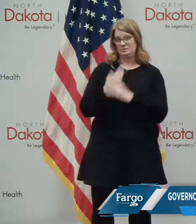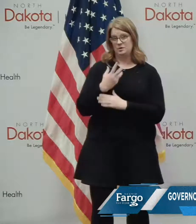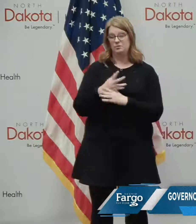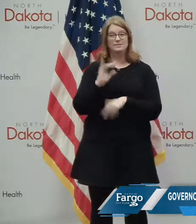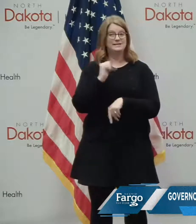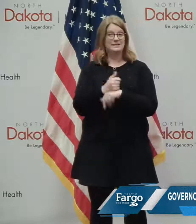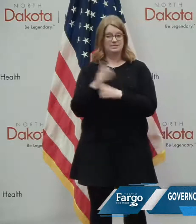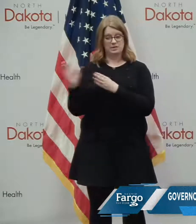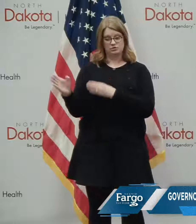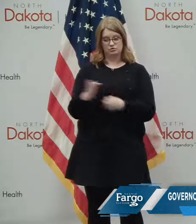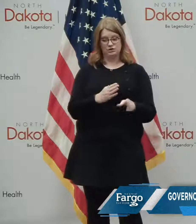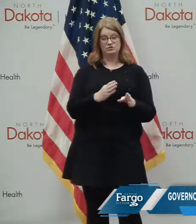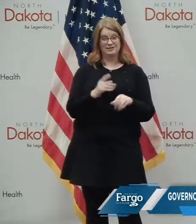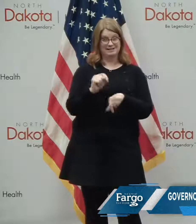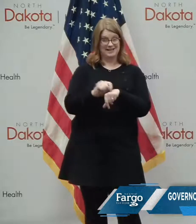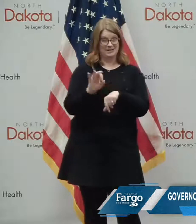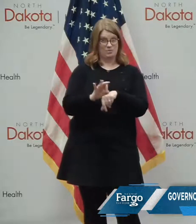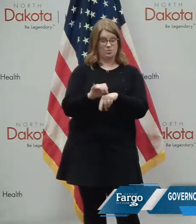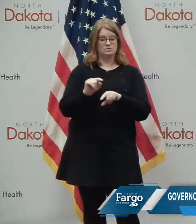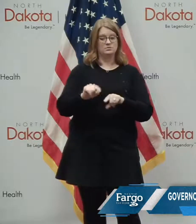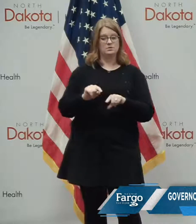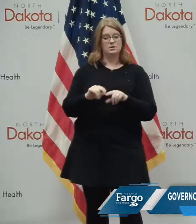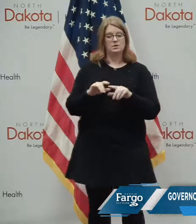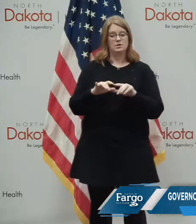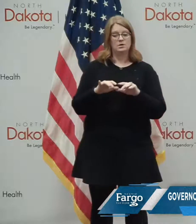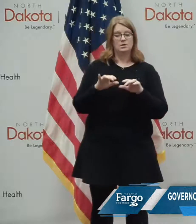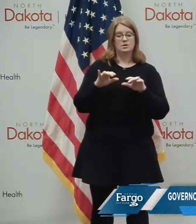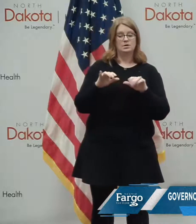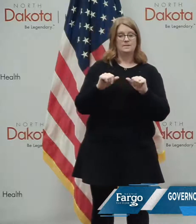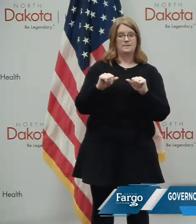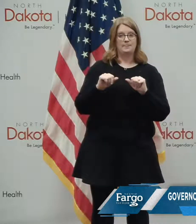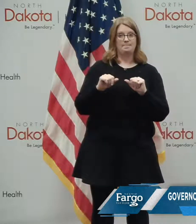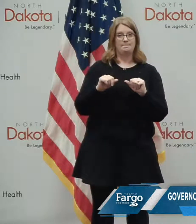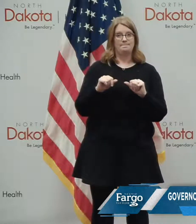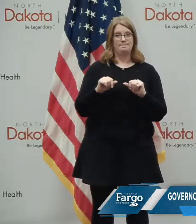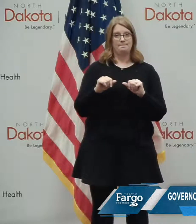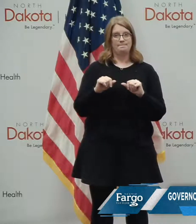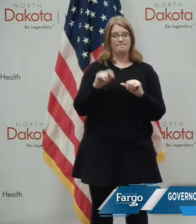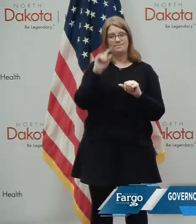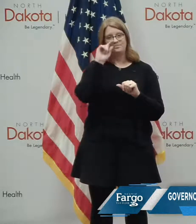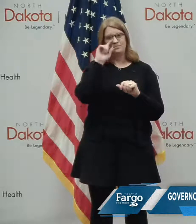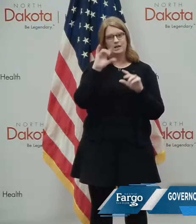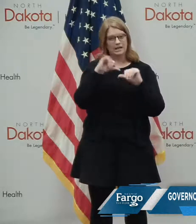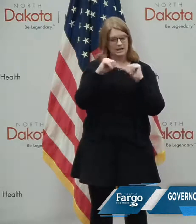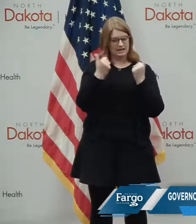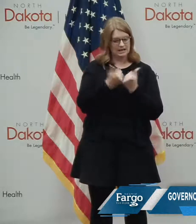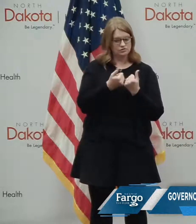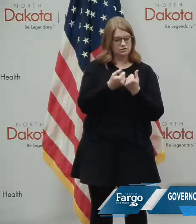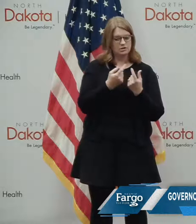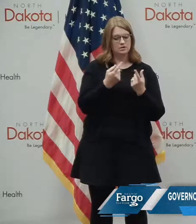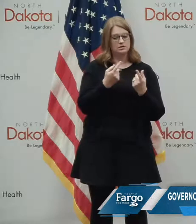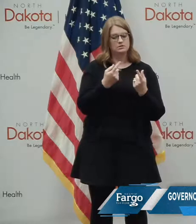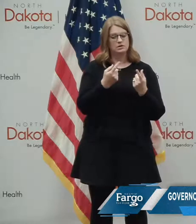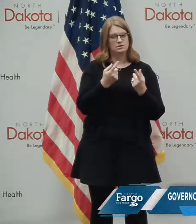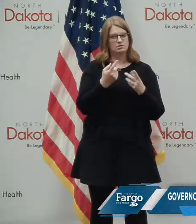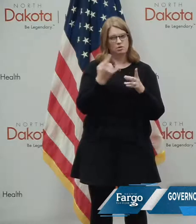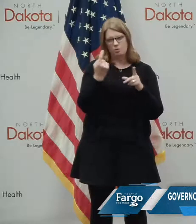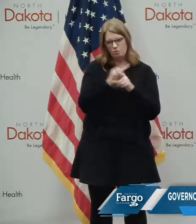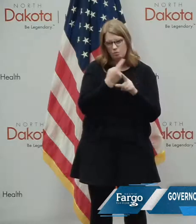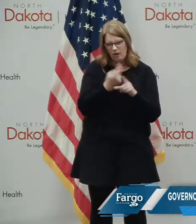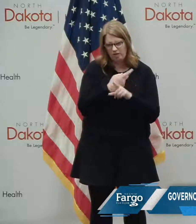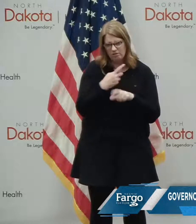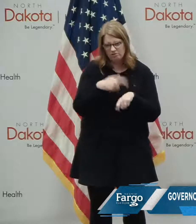force is you got an agency that's been asked under normal times to do a full-time job across the board of everything they're